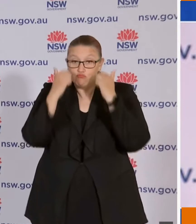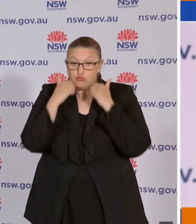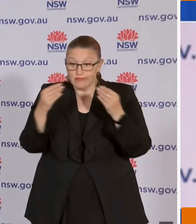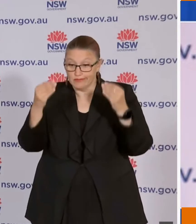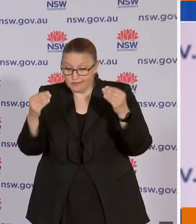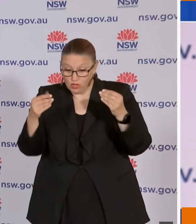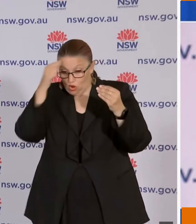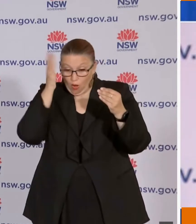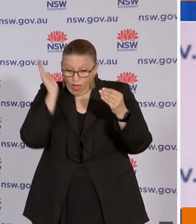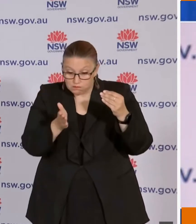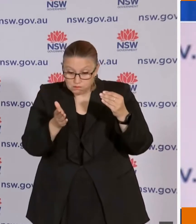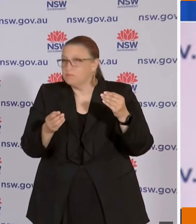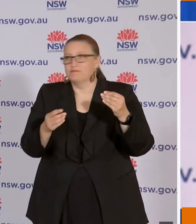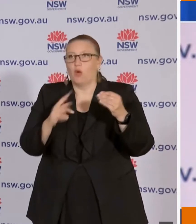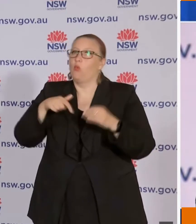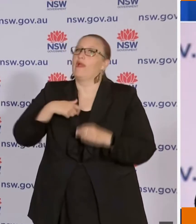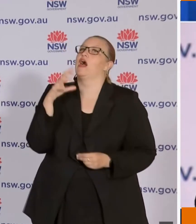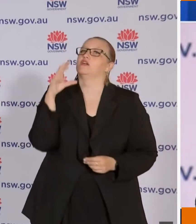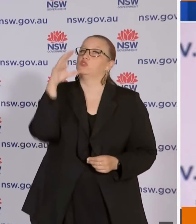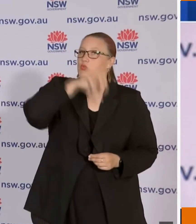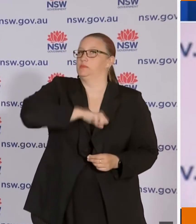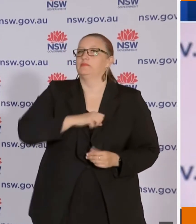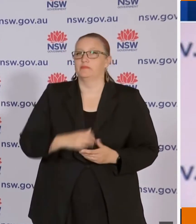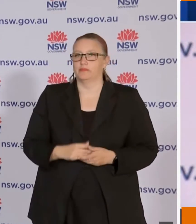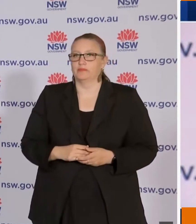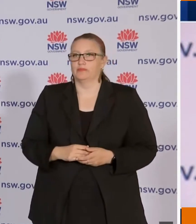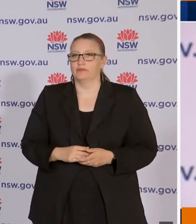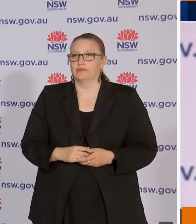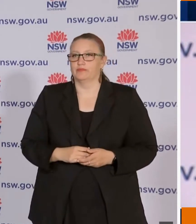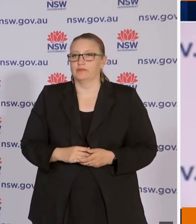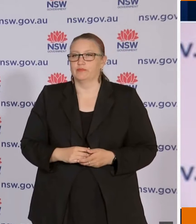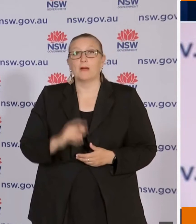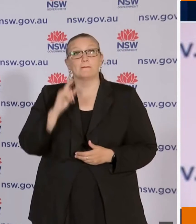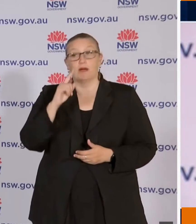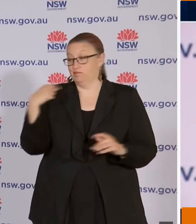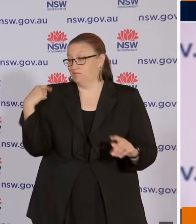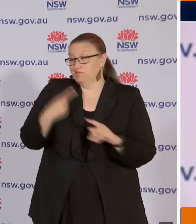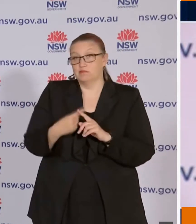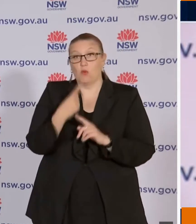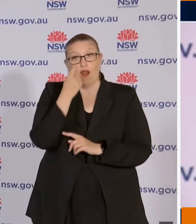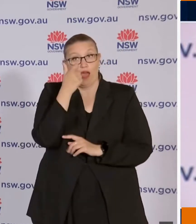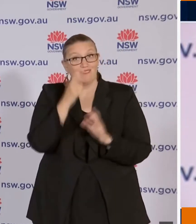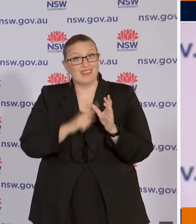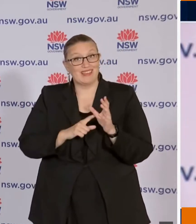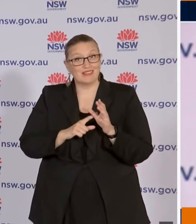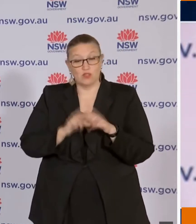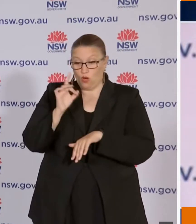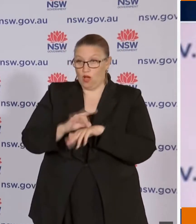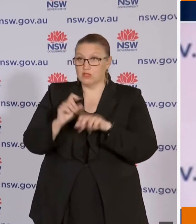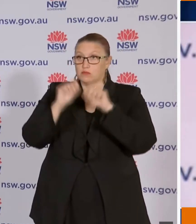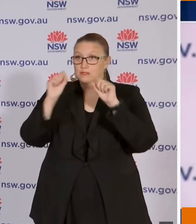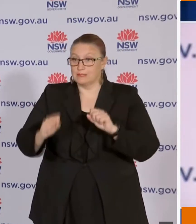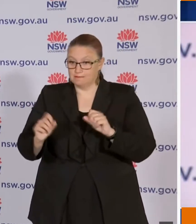most is this, is that for the last 18 months, our hospital system has been preparing for this. Our staff have been